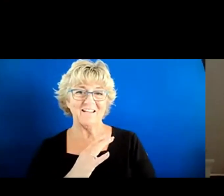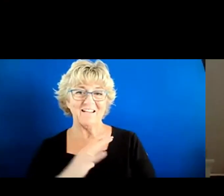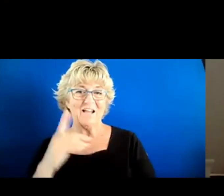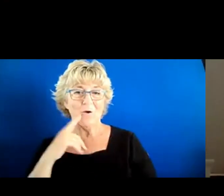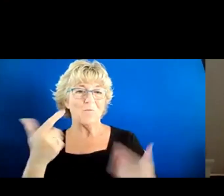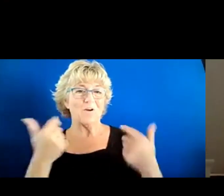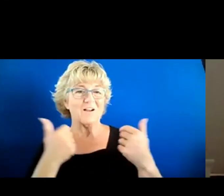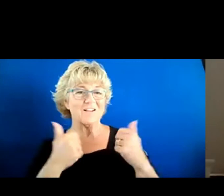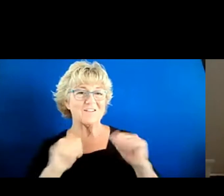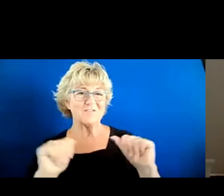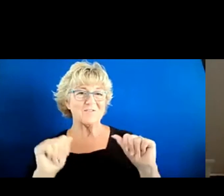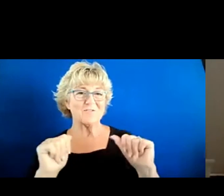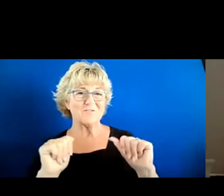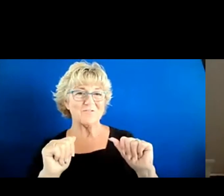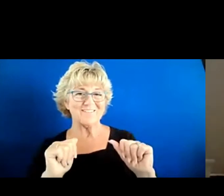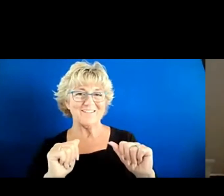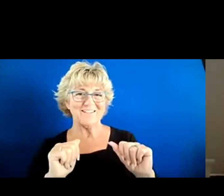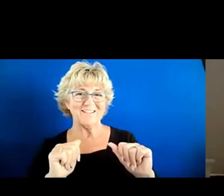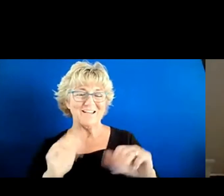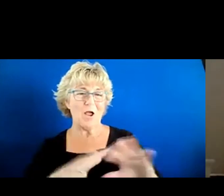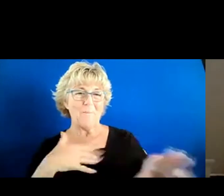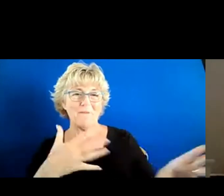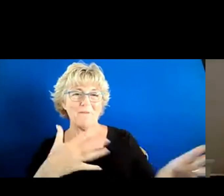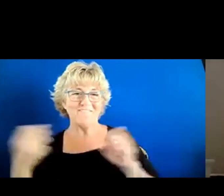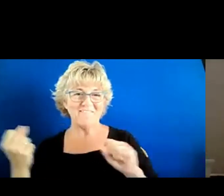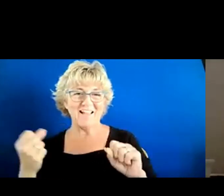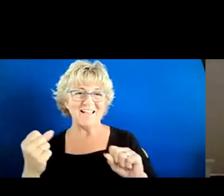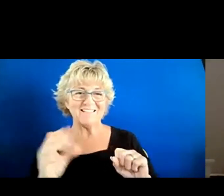brush up on my fast speaking technique.